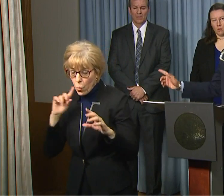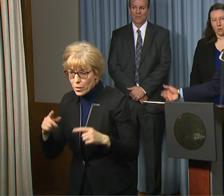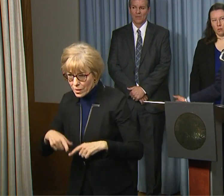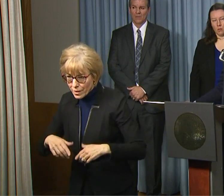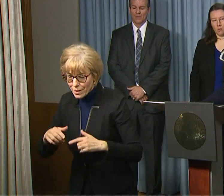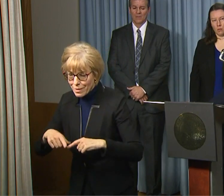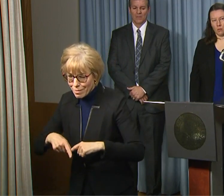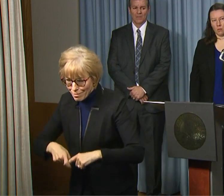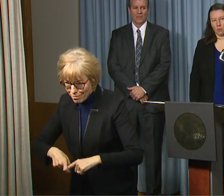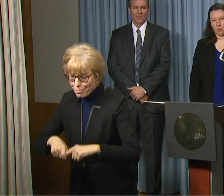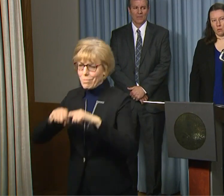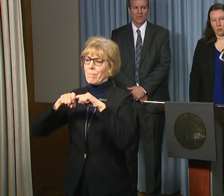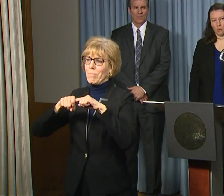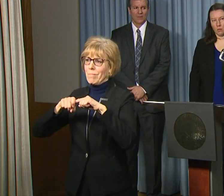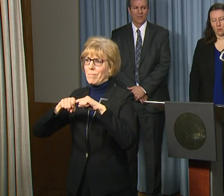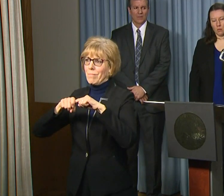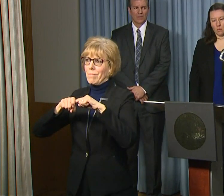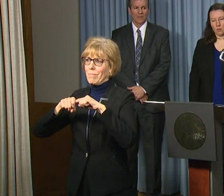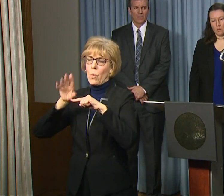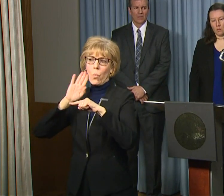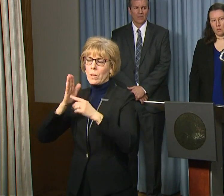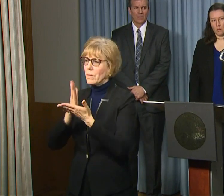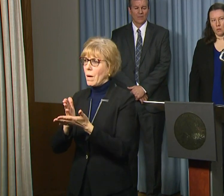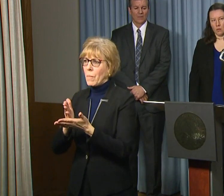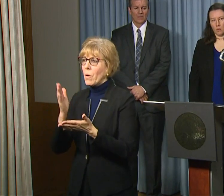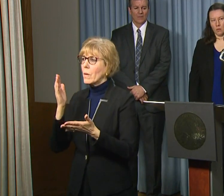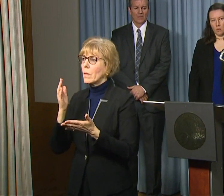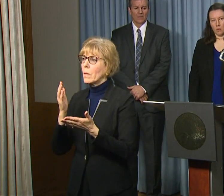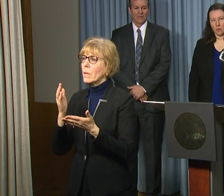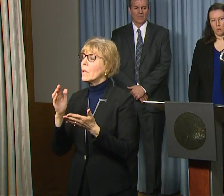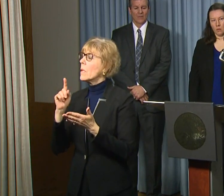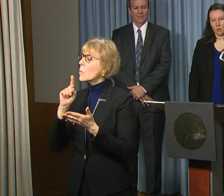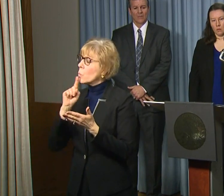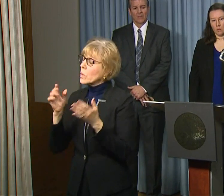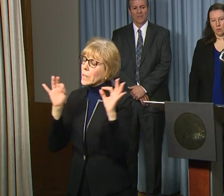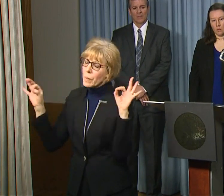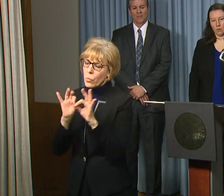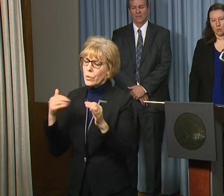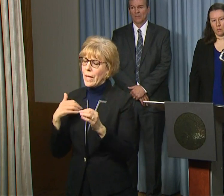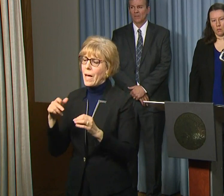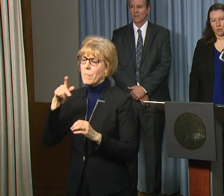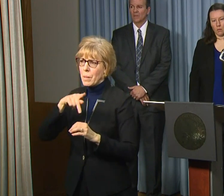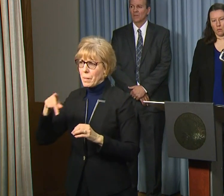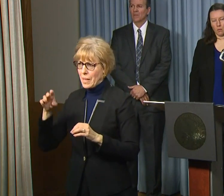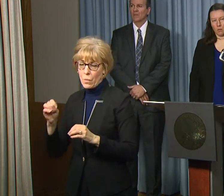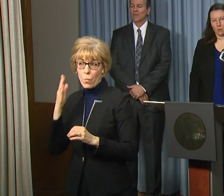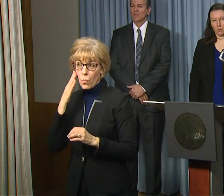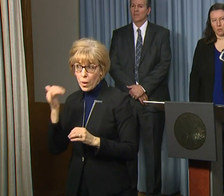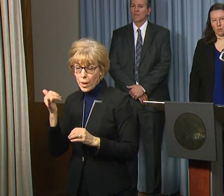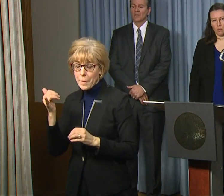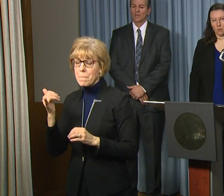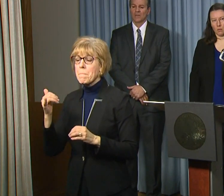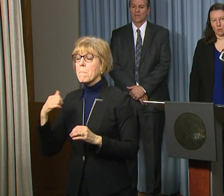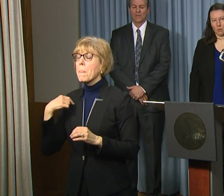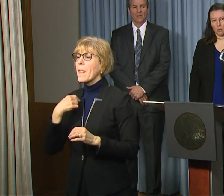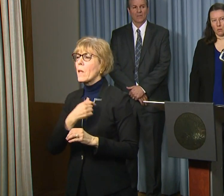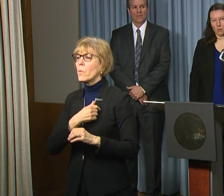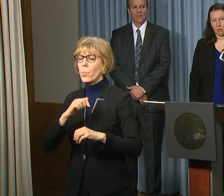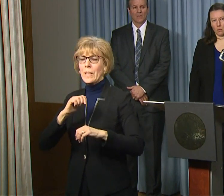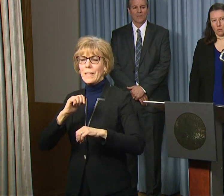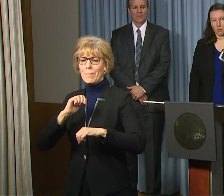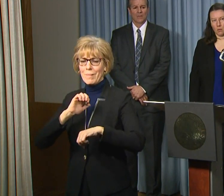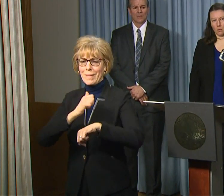Let me give you another example of why this equipment is so important. As we set up these new centers